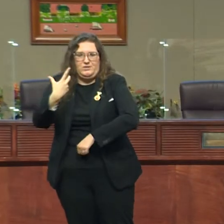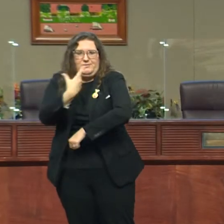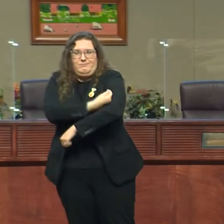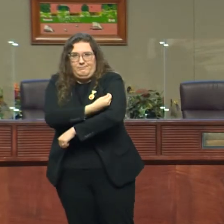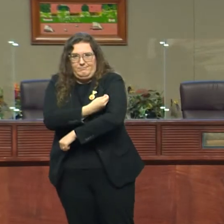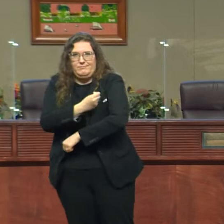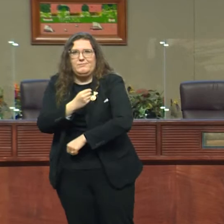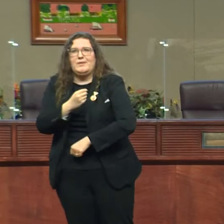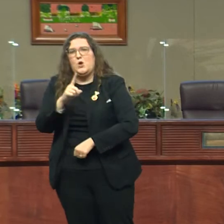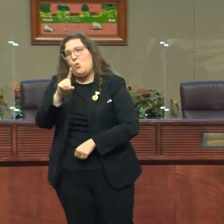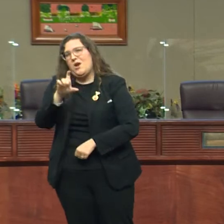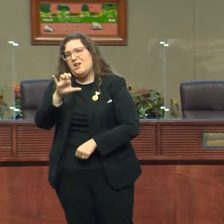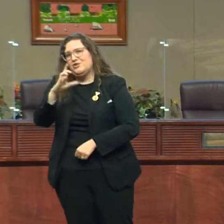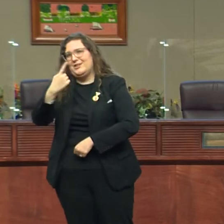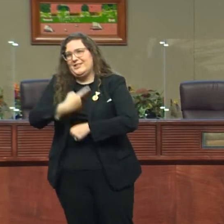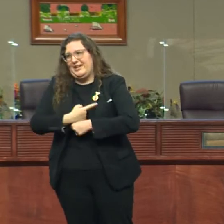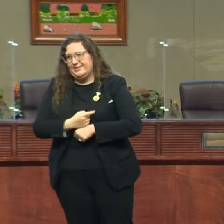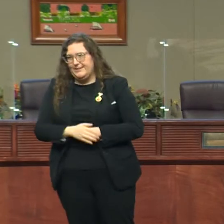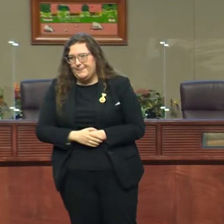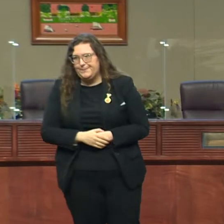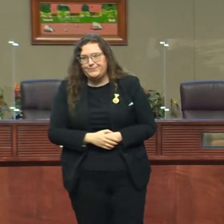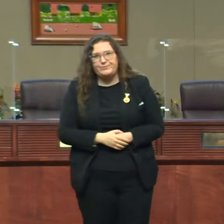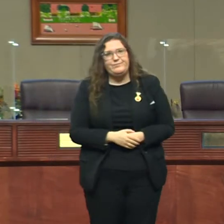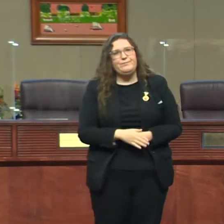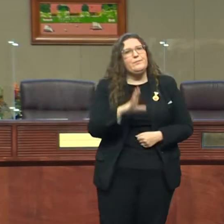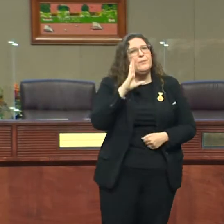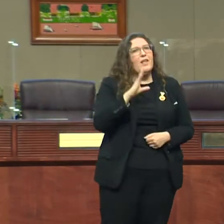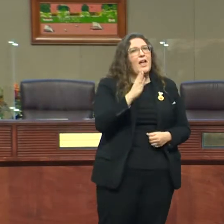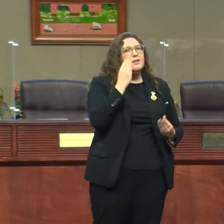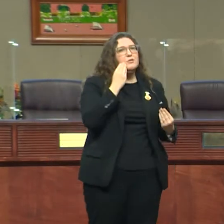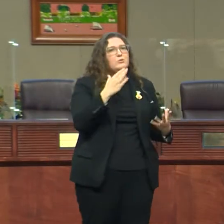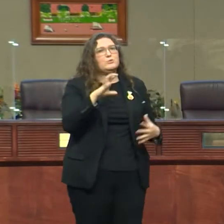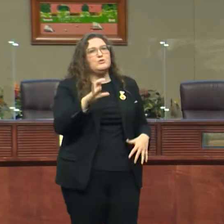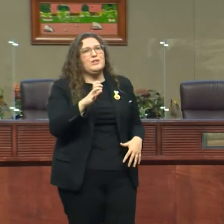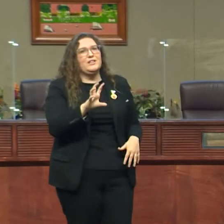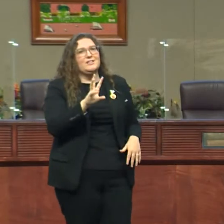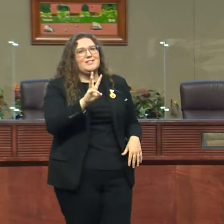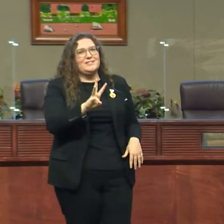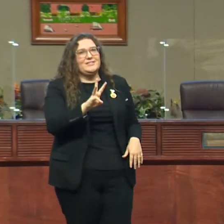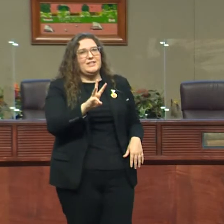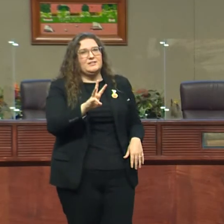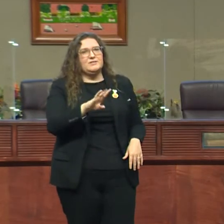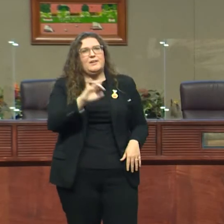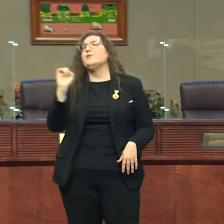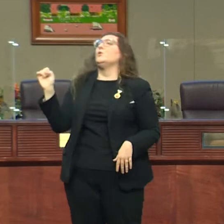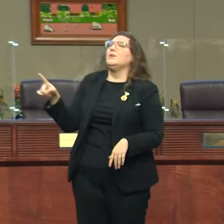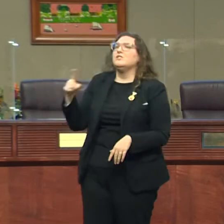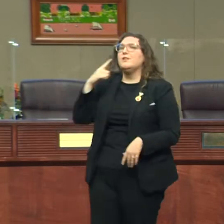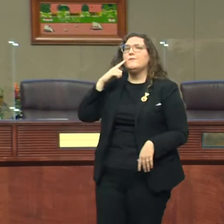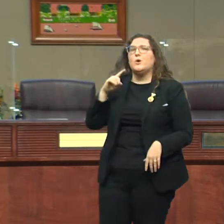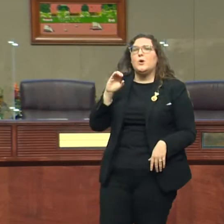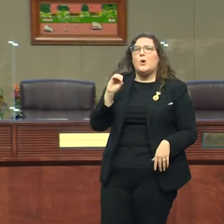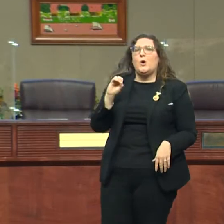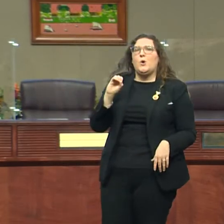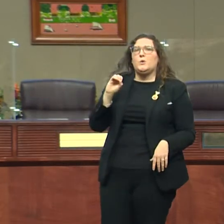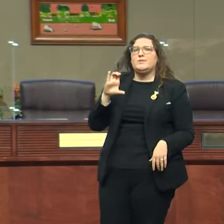time. Hi, this is Nikki Zizazo with News 6. My question is for Deputy Superintendent Maria